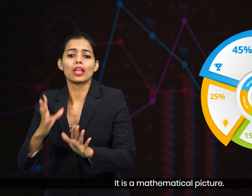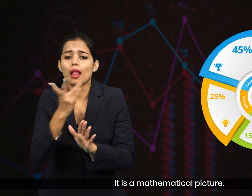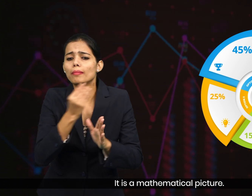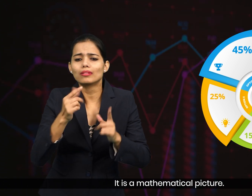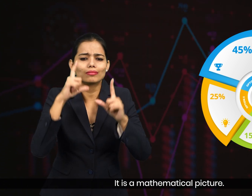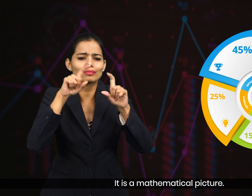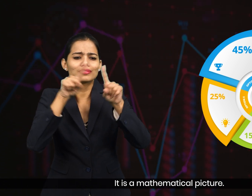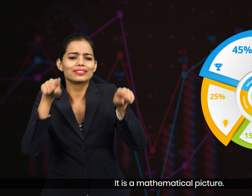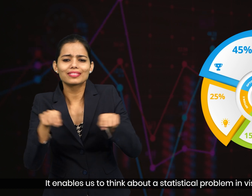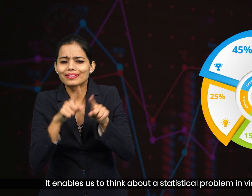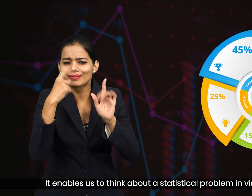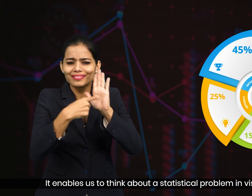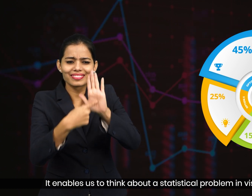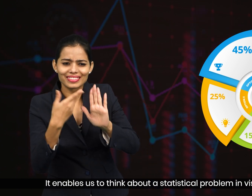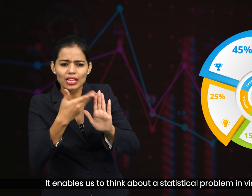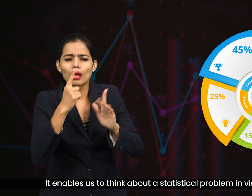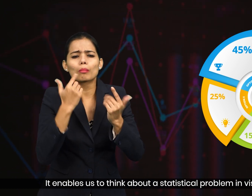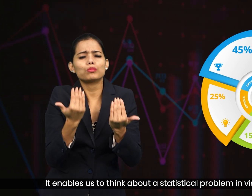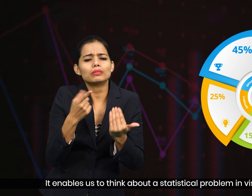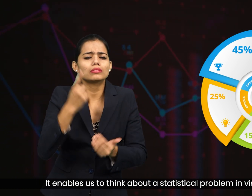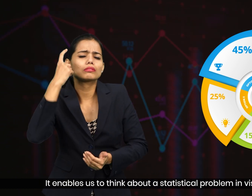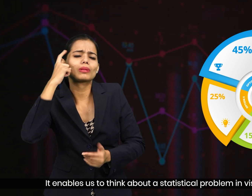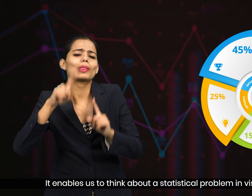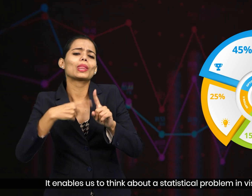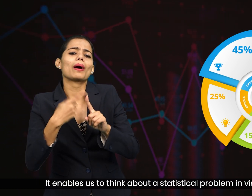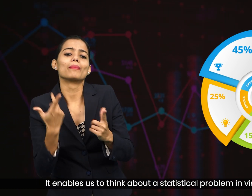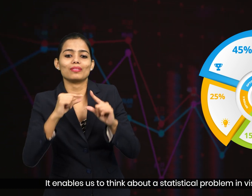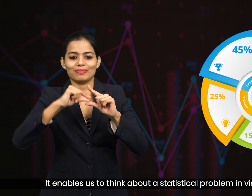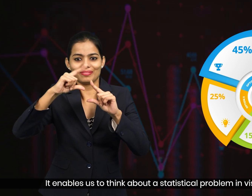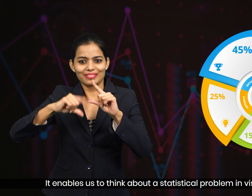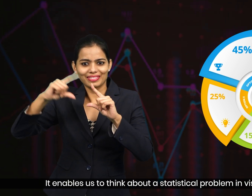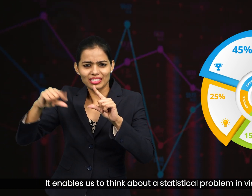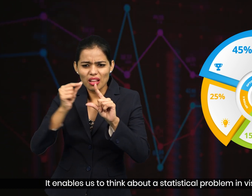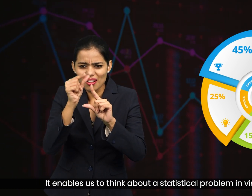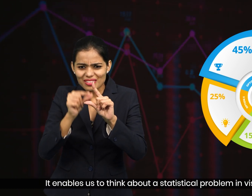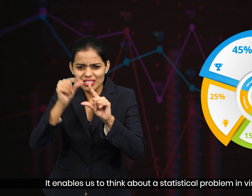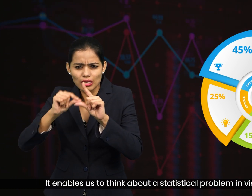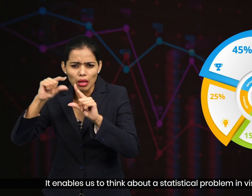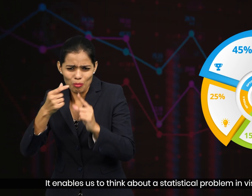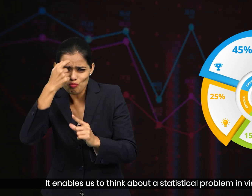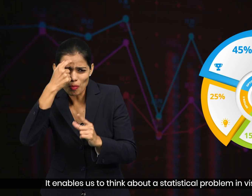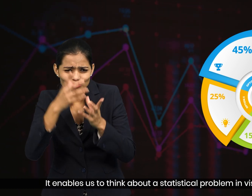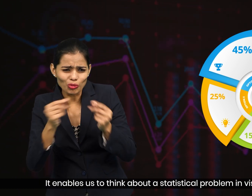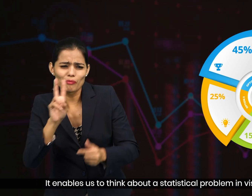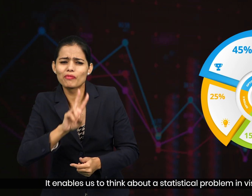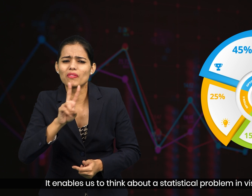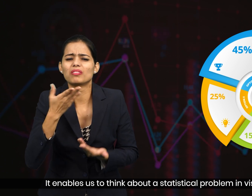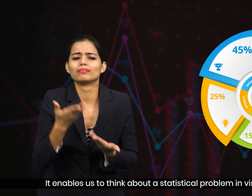picture. It enables us to think about a statistical problem in visual terms.